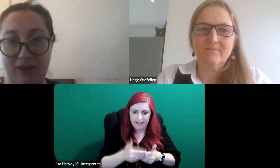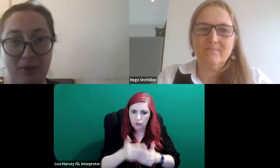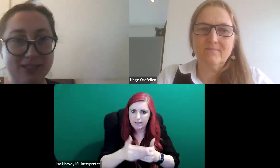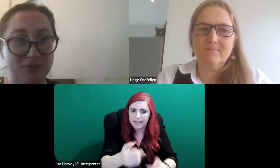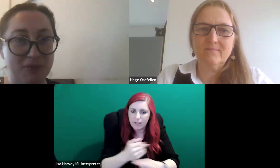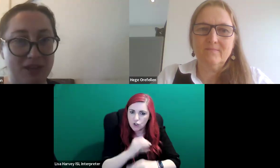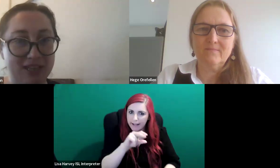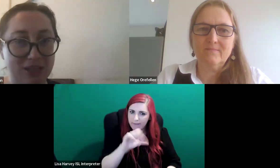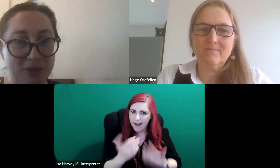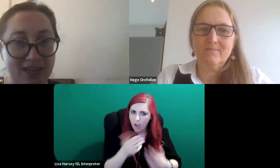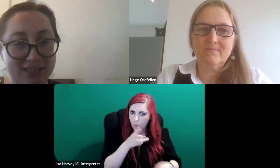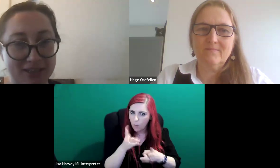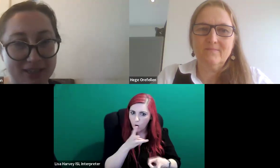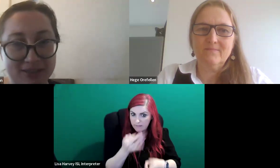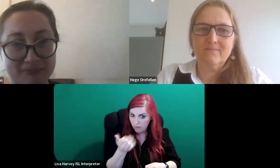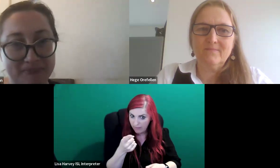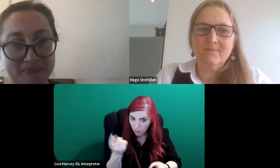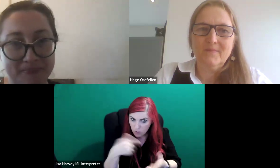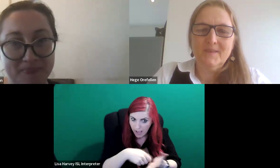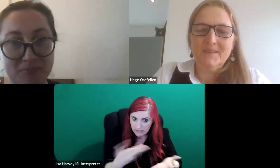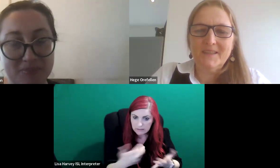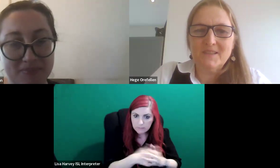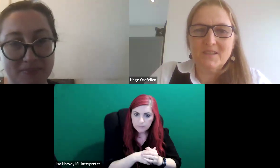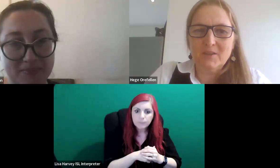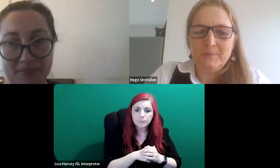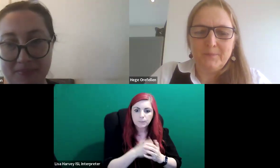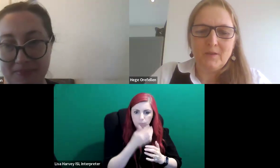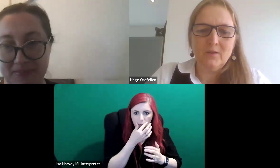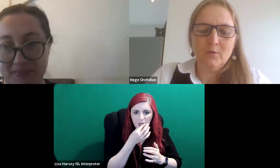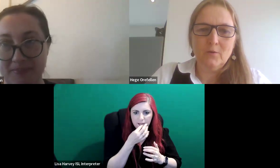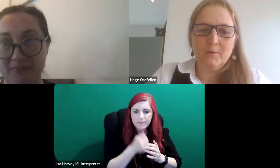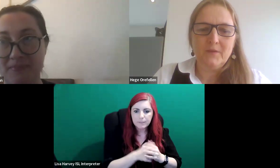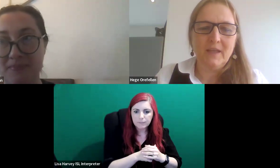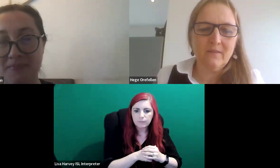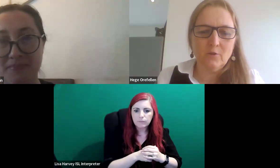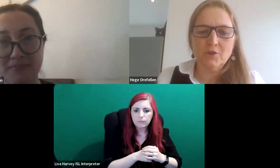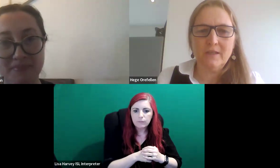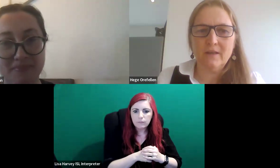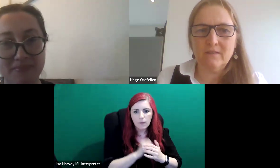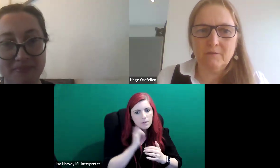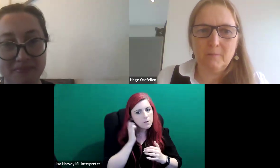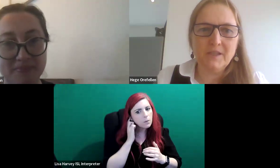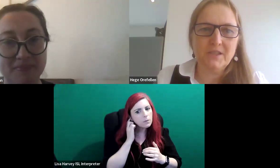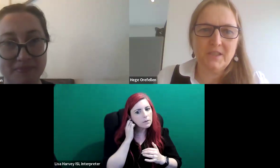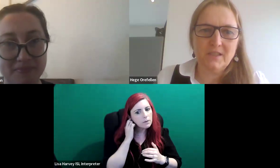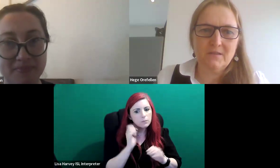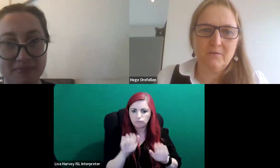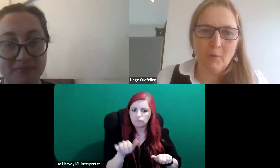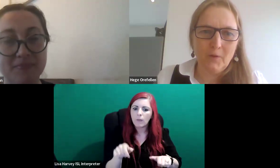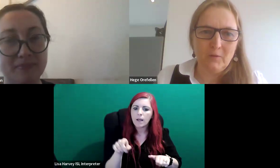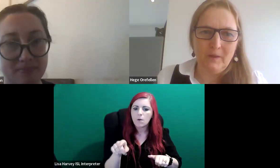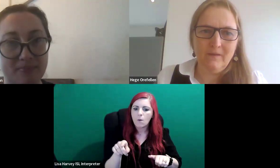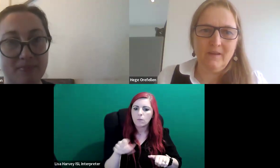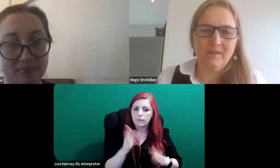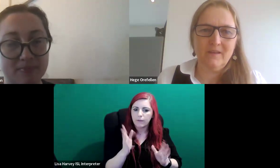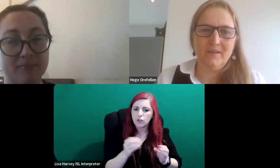Geneva and how that works, if you have anything you want to add on that. Yes, and you usually get the information sheets